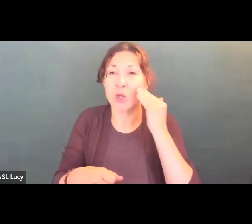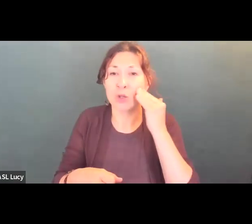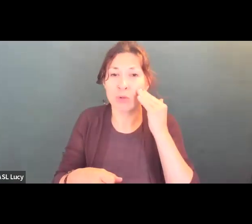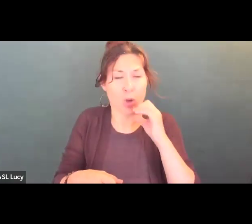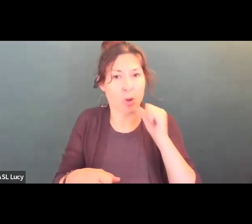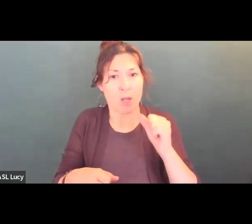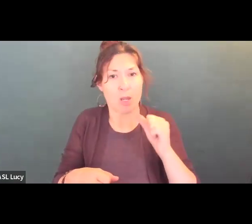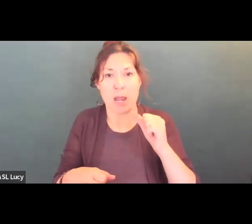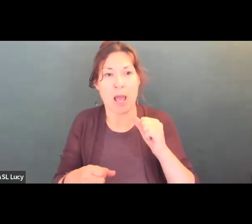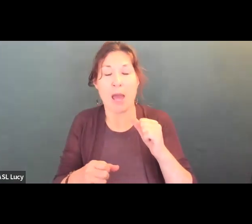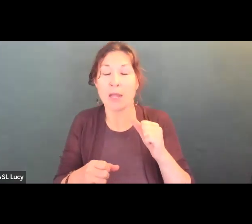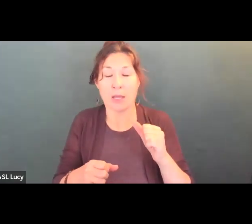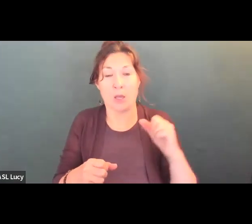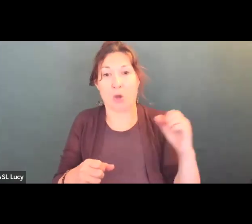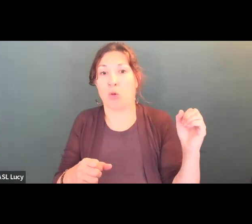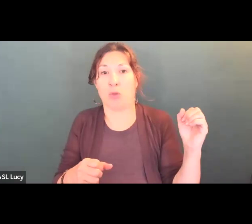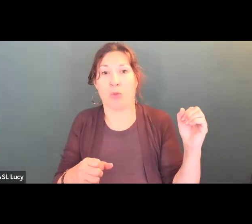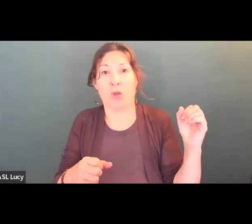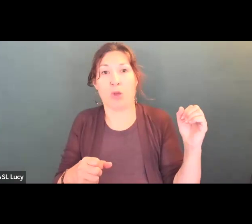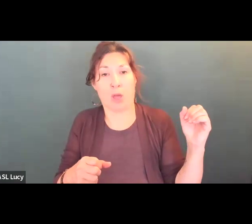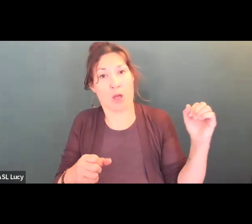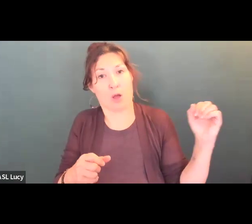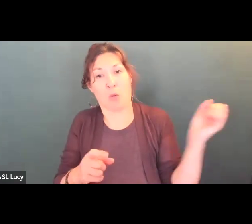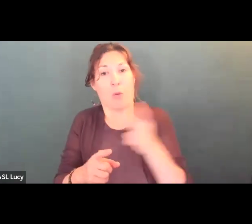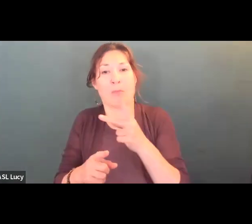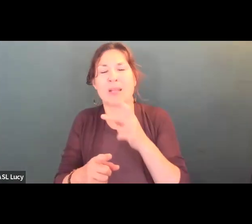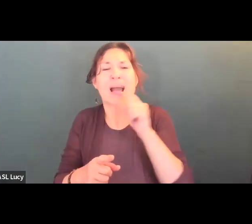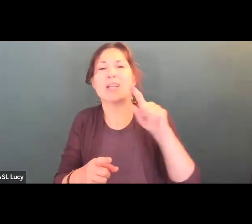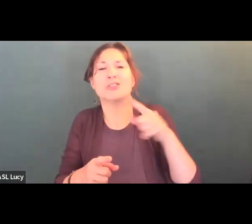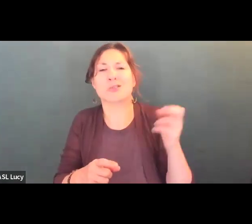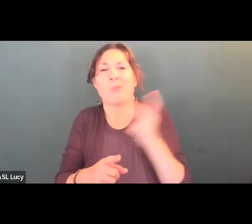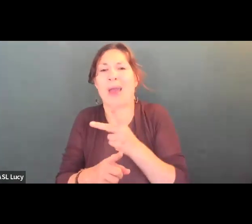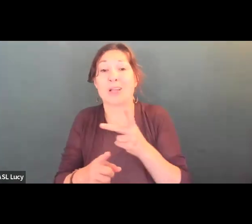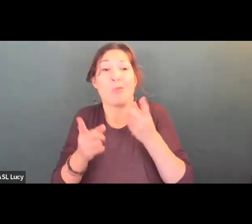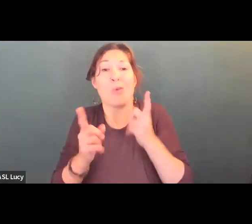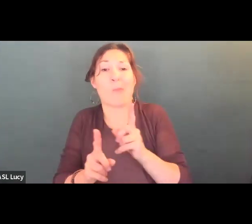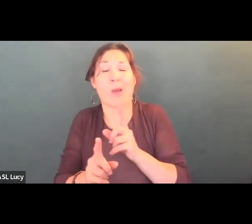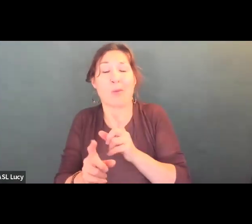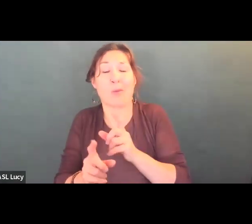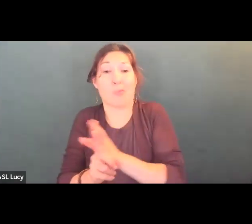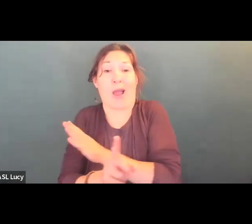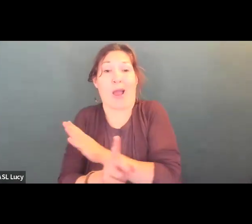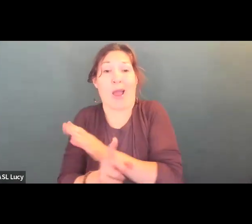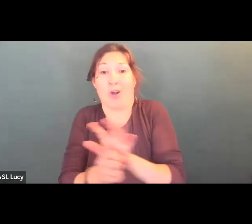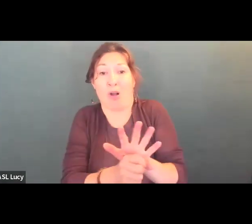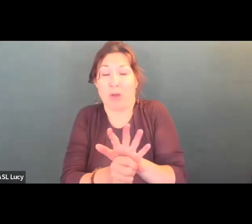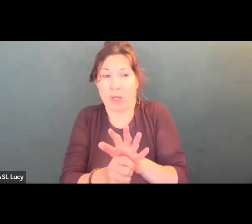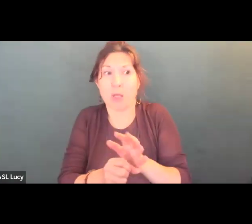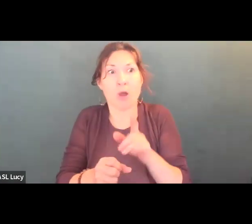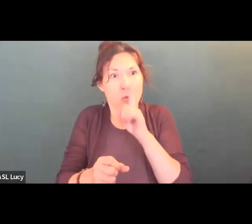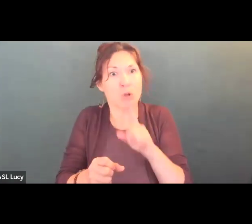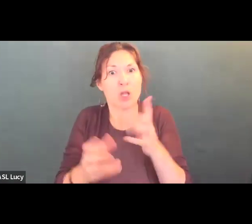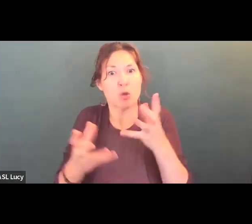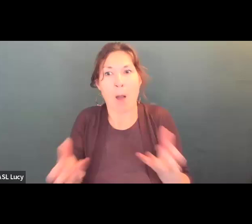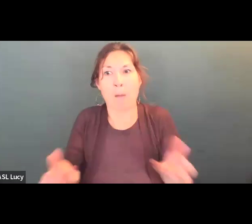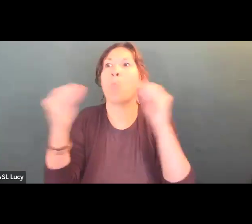absenteeism, but we actually go deeper than that and really connect as many students as possible back to school. I want to